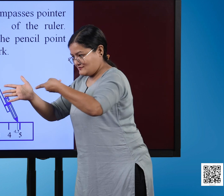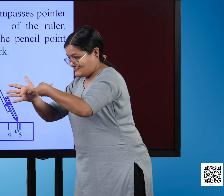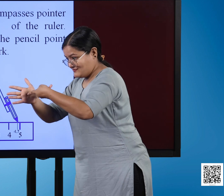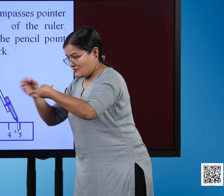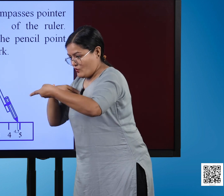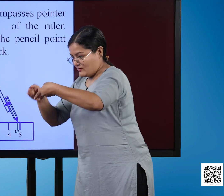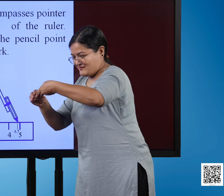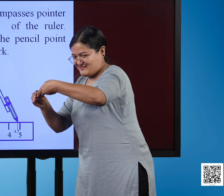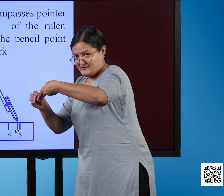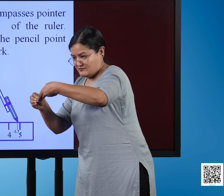done.